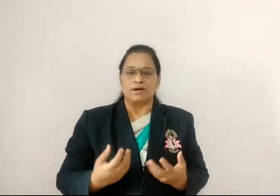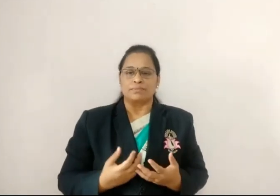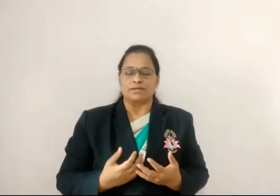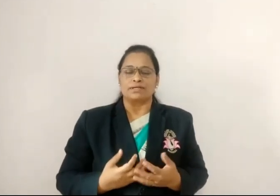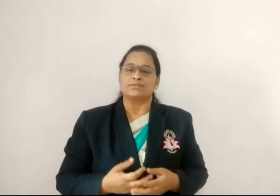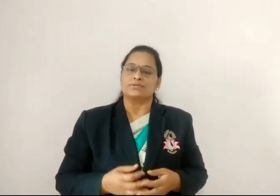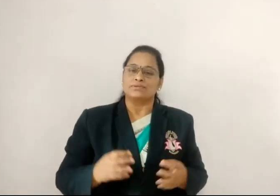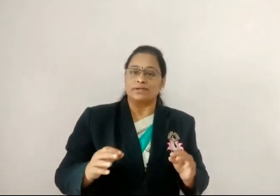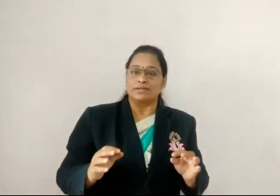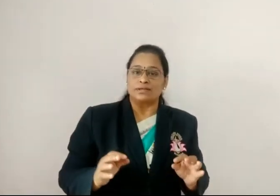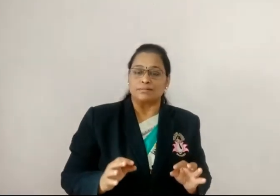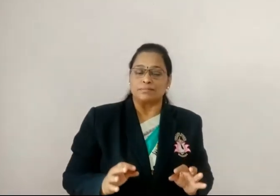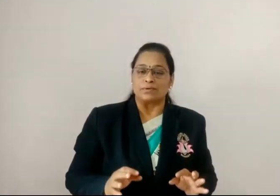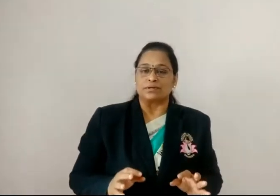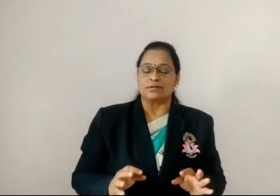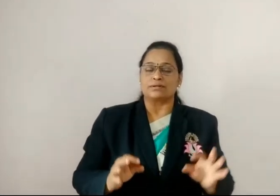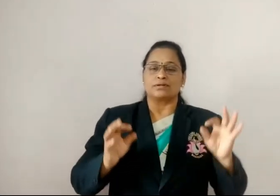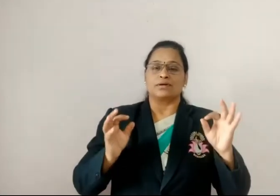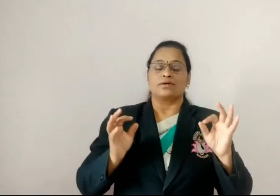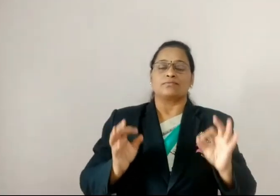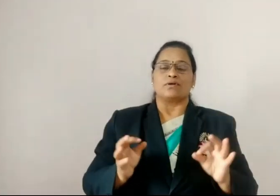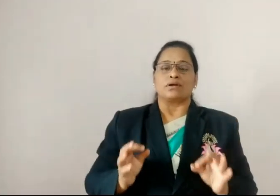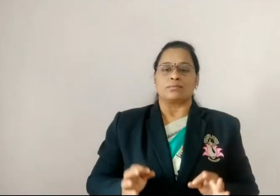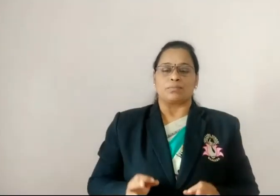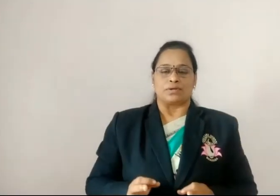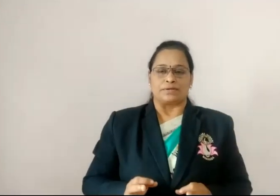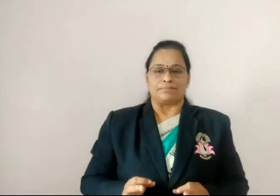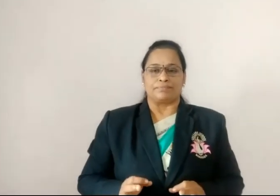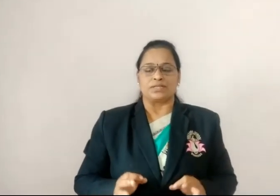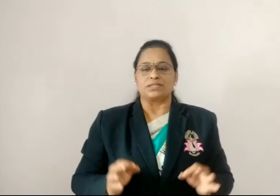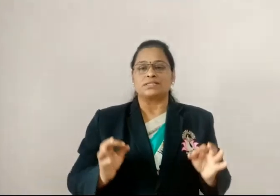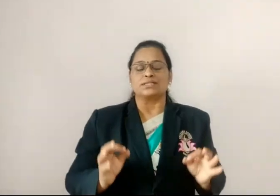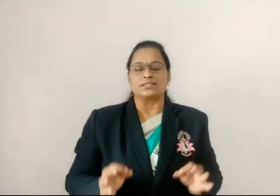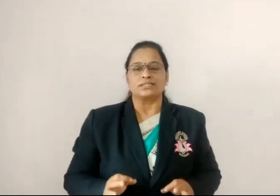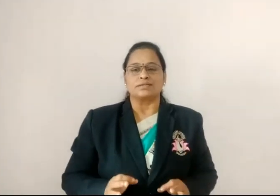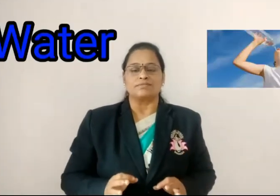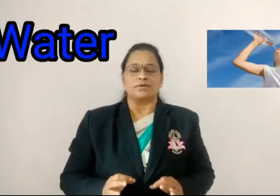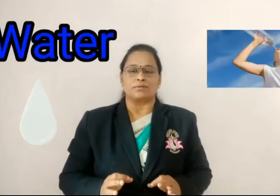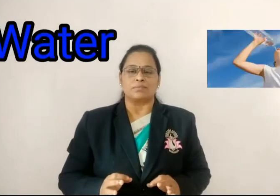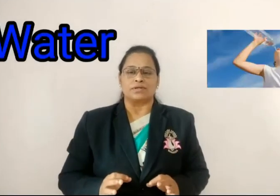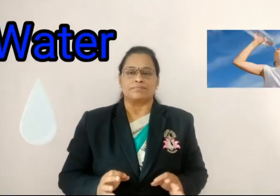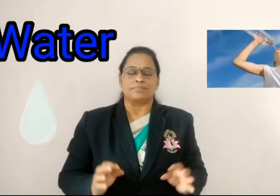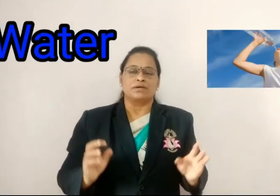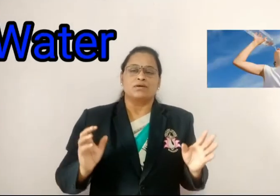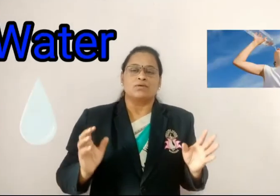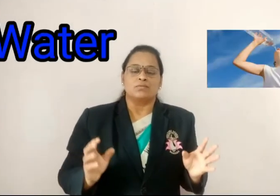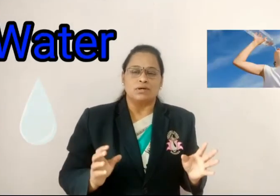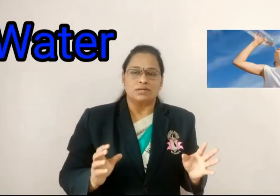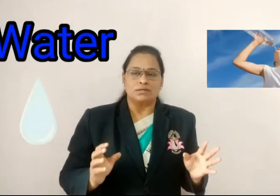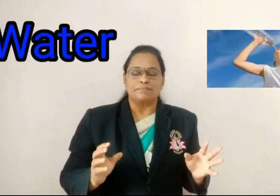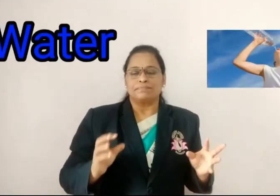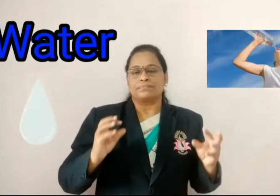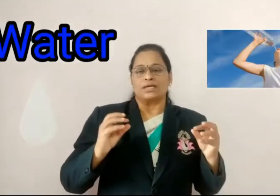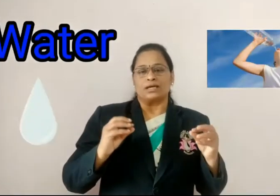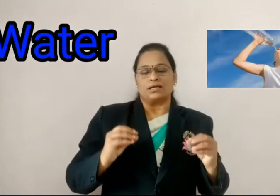fiber is also very important for our body. It is necessary for our body. Water is